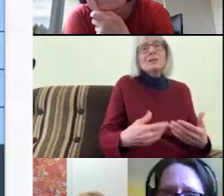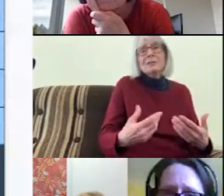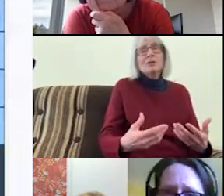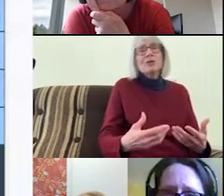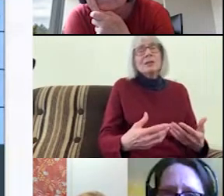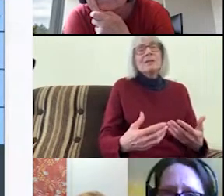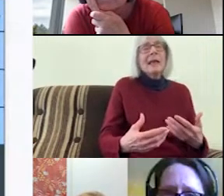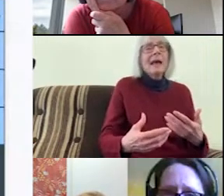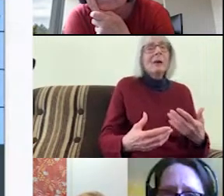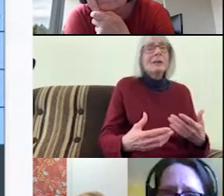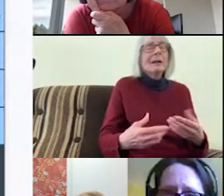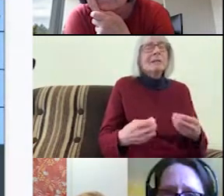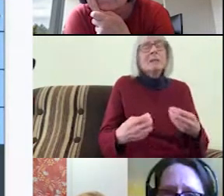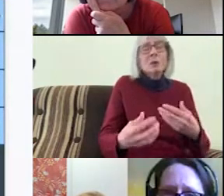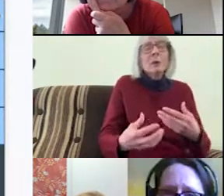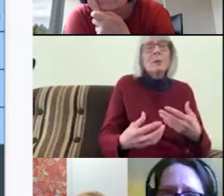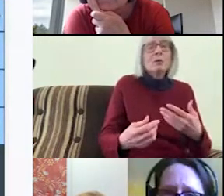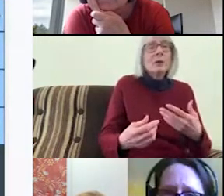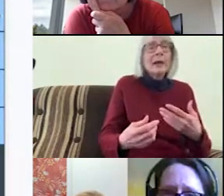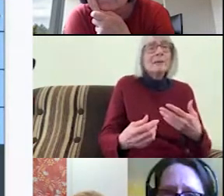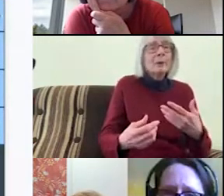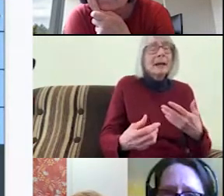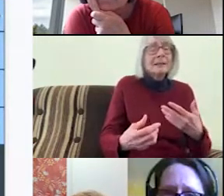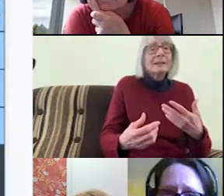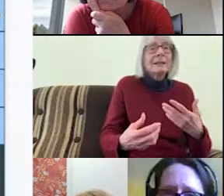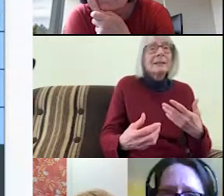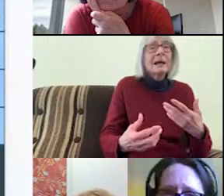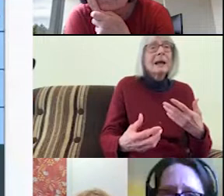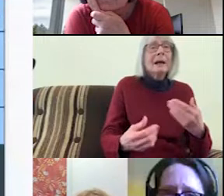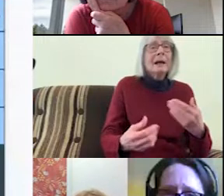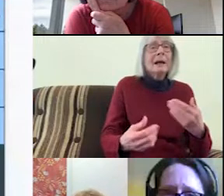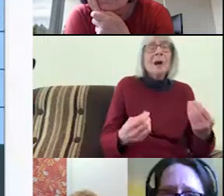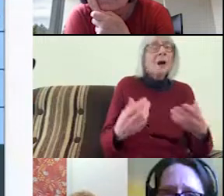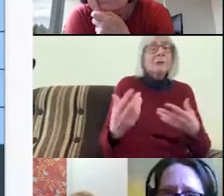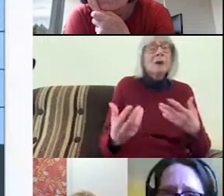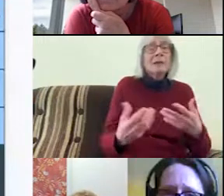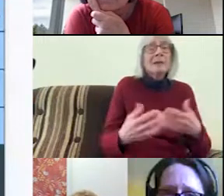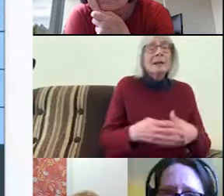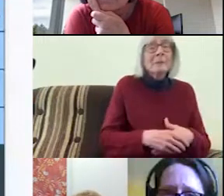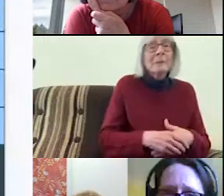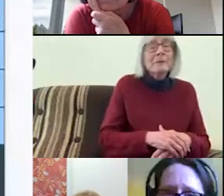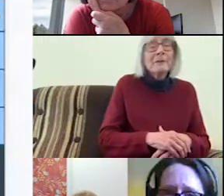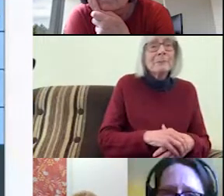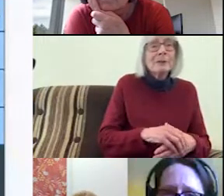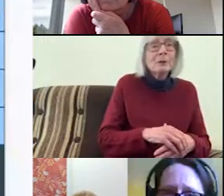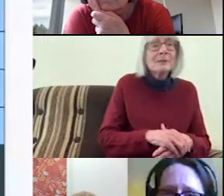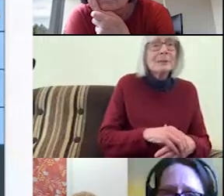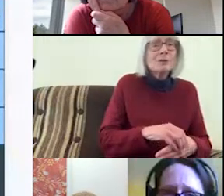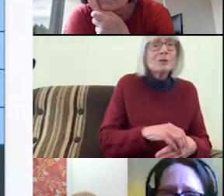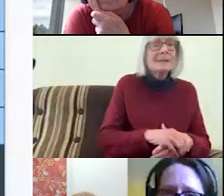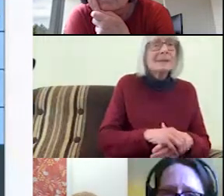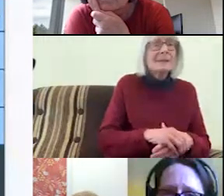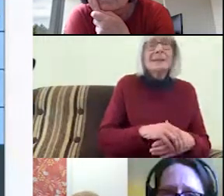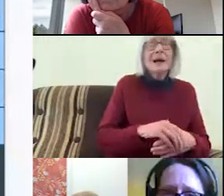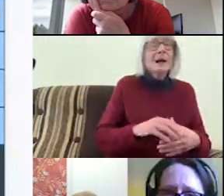I think it's just allowing, doing what you can practically I've tried in a family group